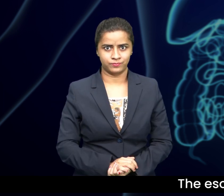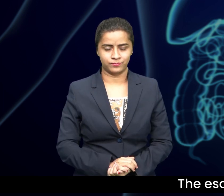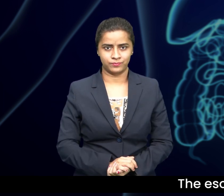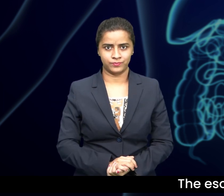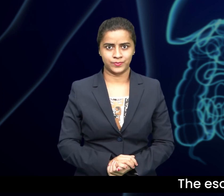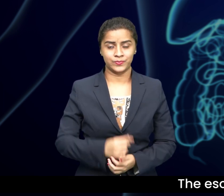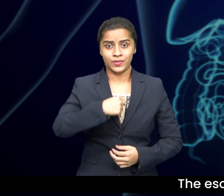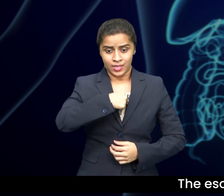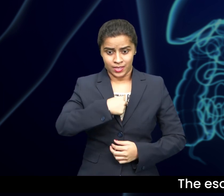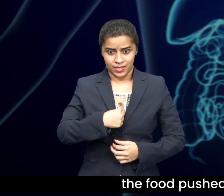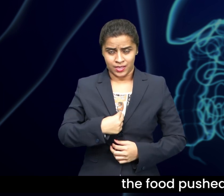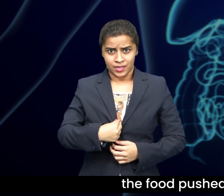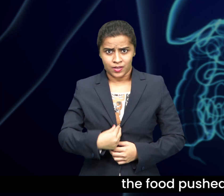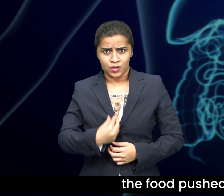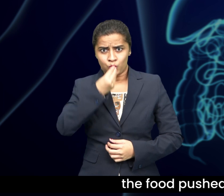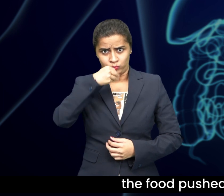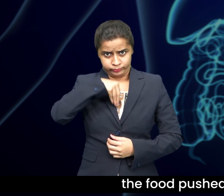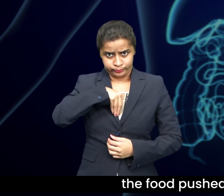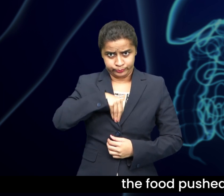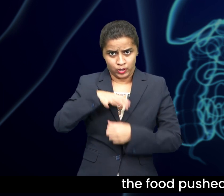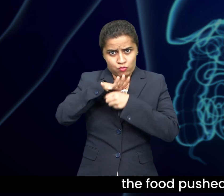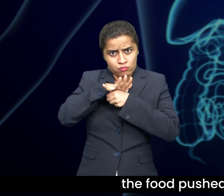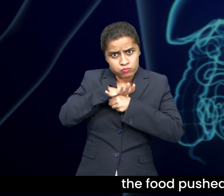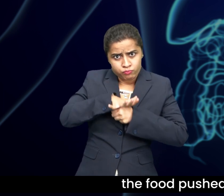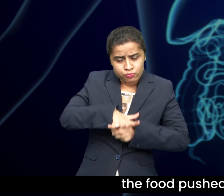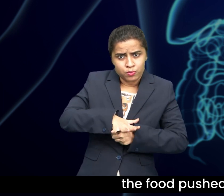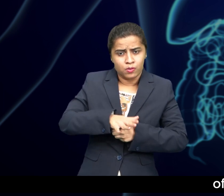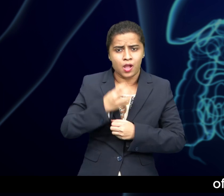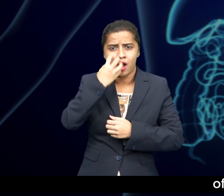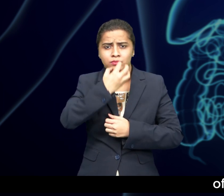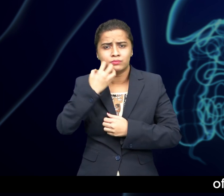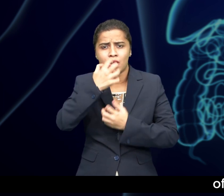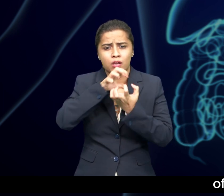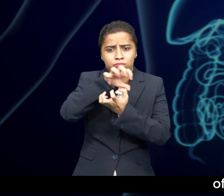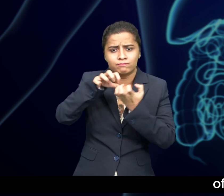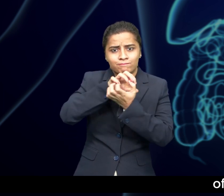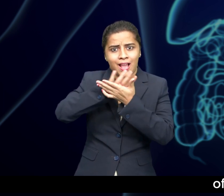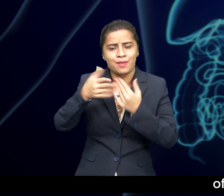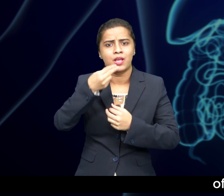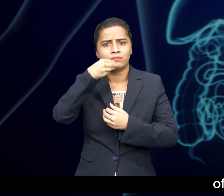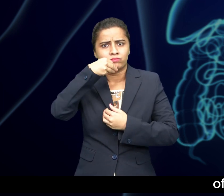The esophagus receives the food pushed by the swallowing action of the mouth.